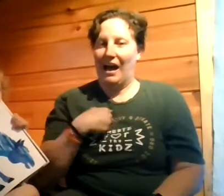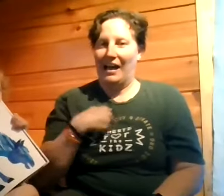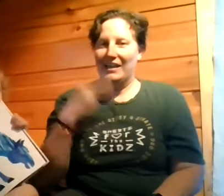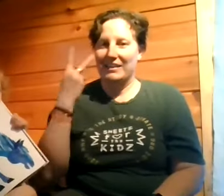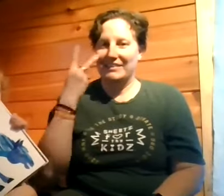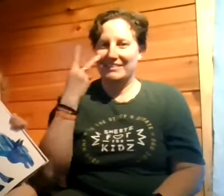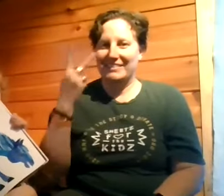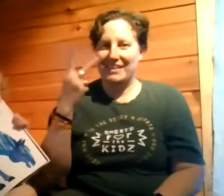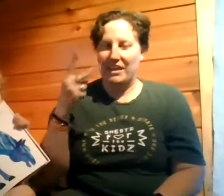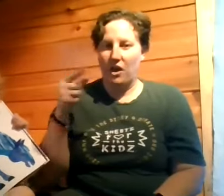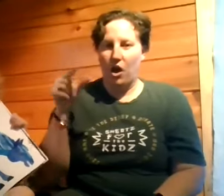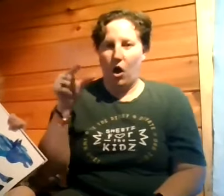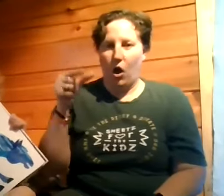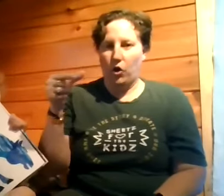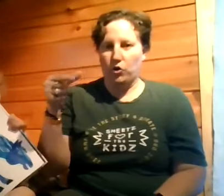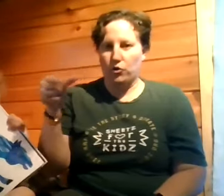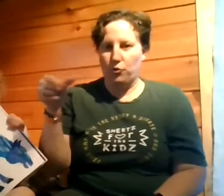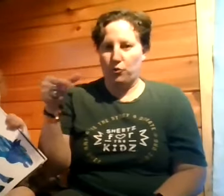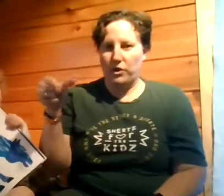I see a